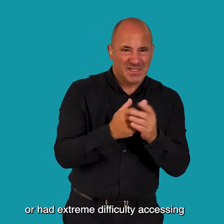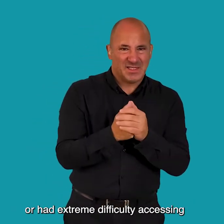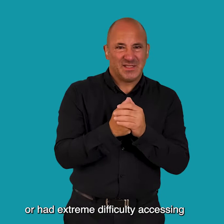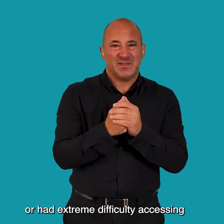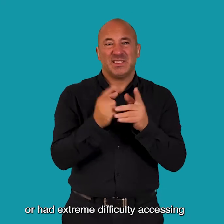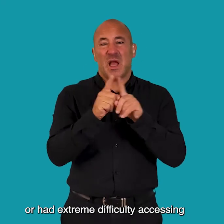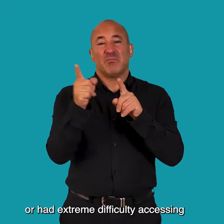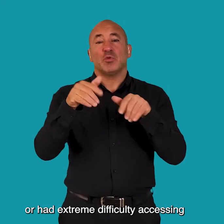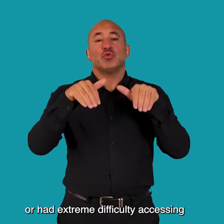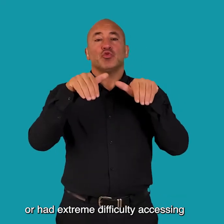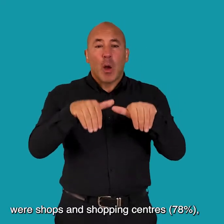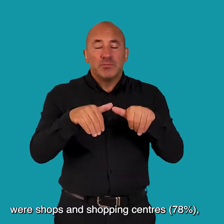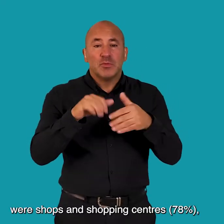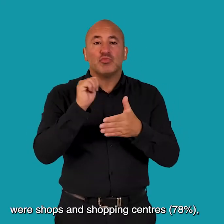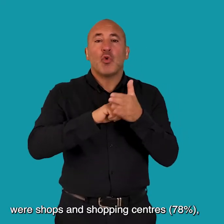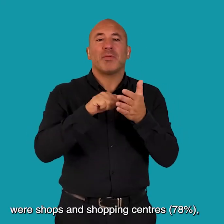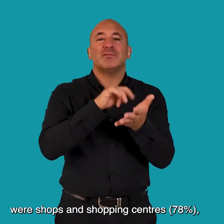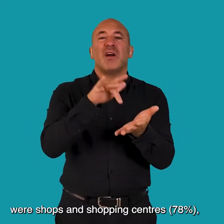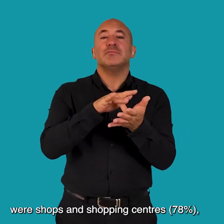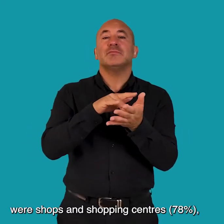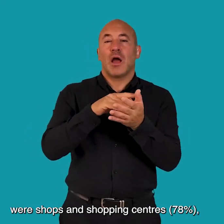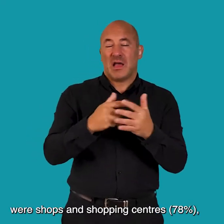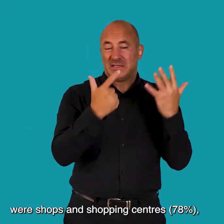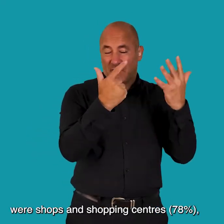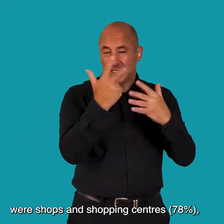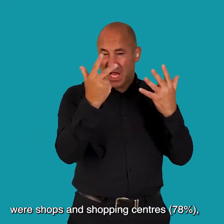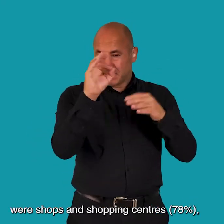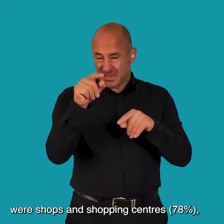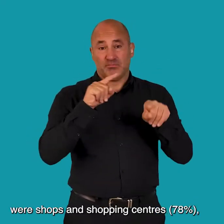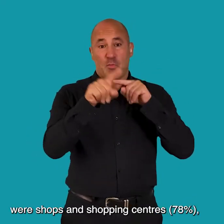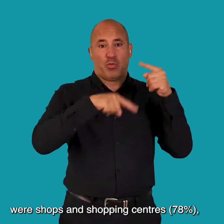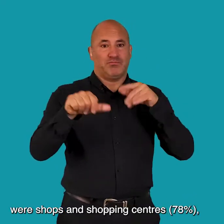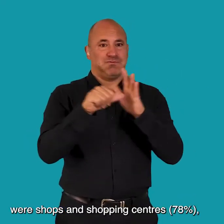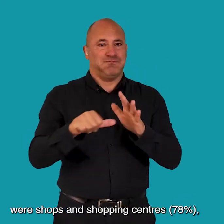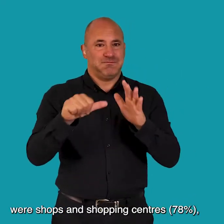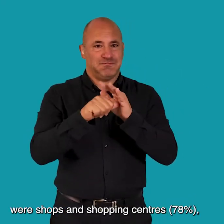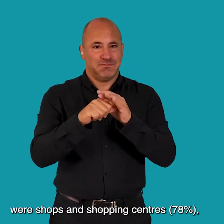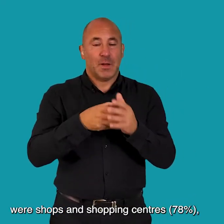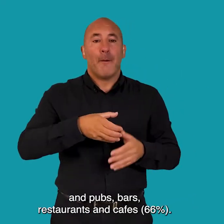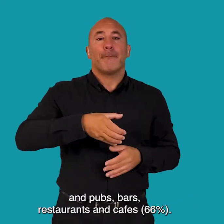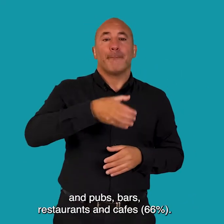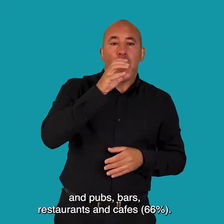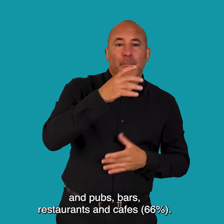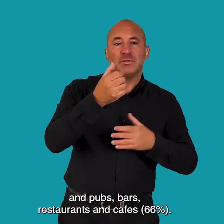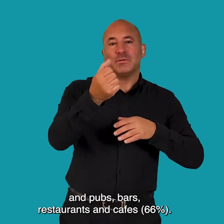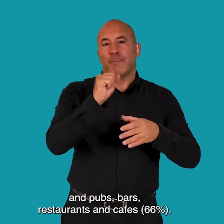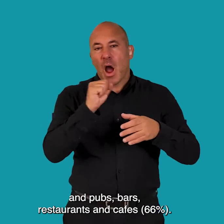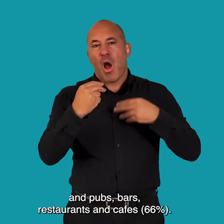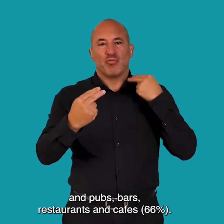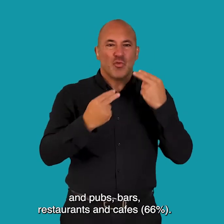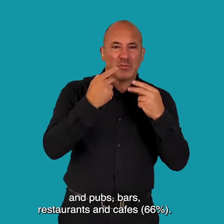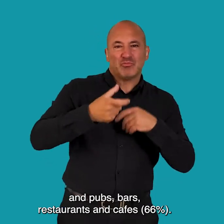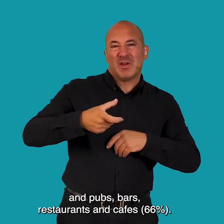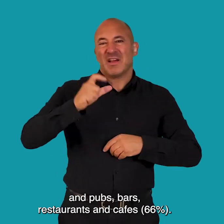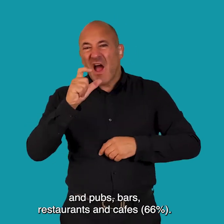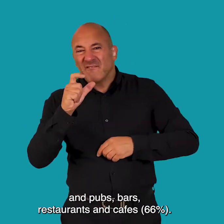difficulty accessing were shops and shopping centres, 78%, and pubs, bars, restaurants and